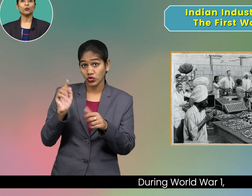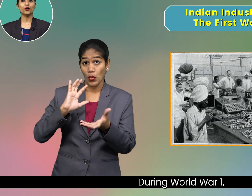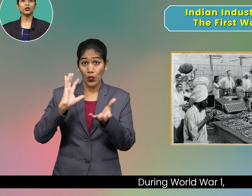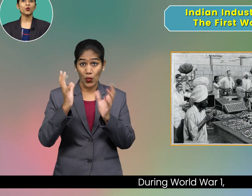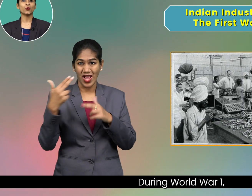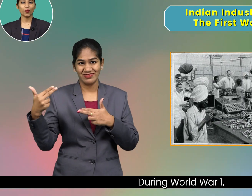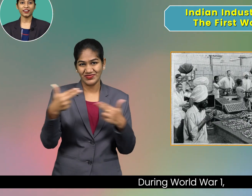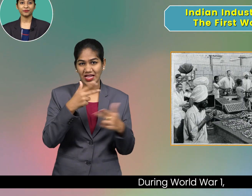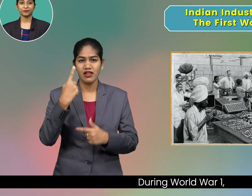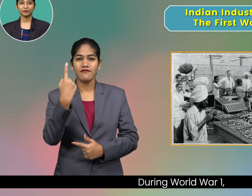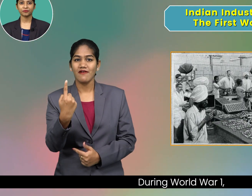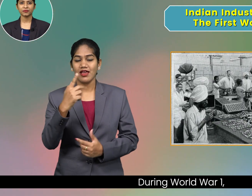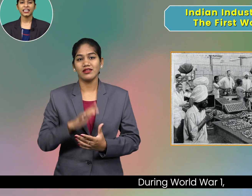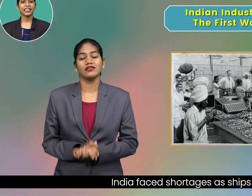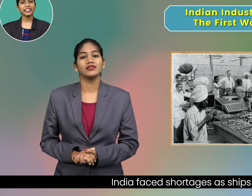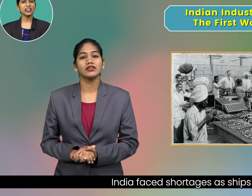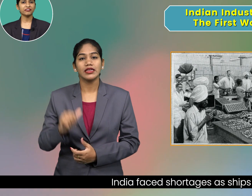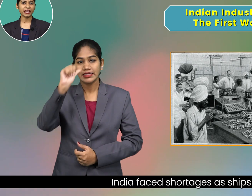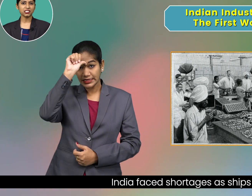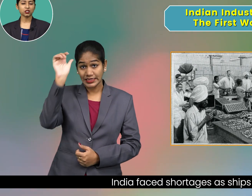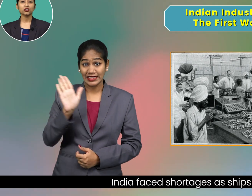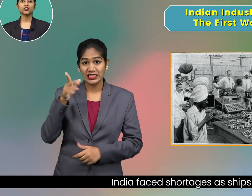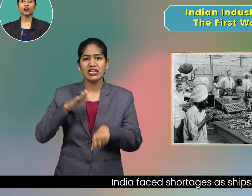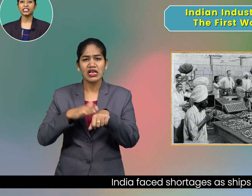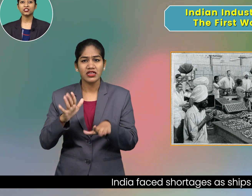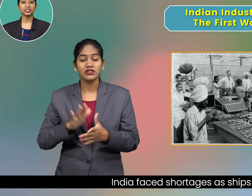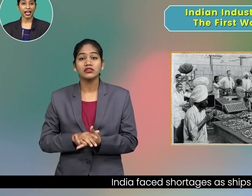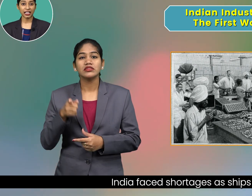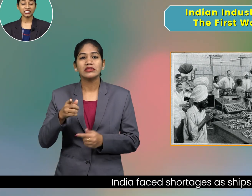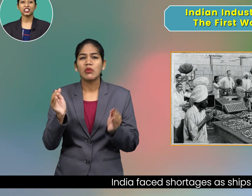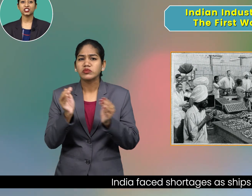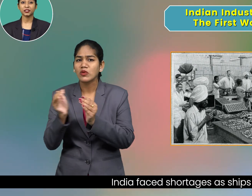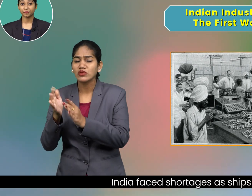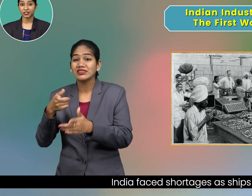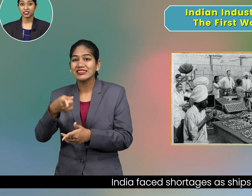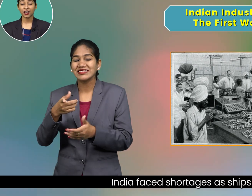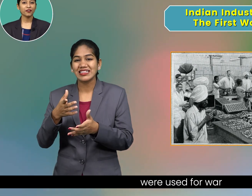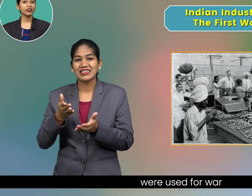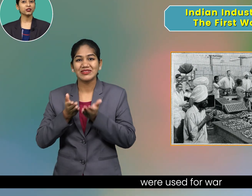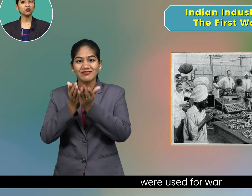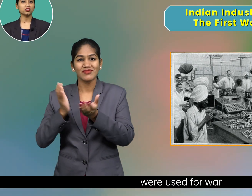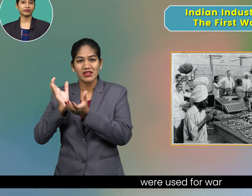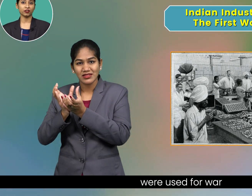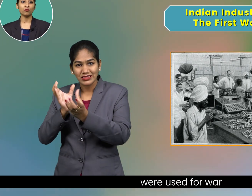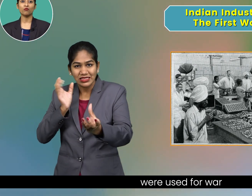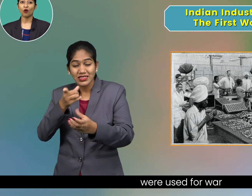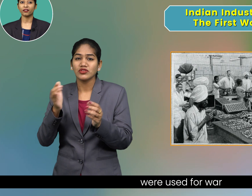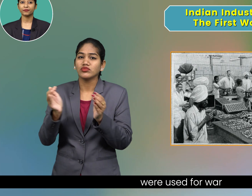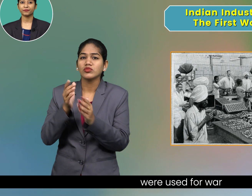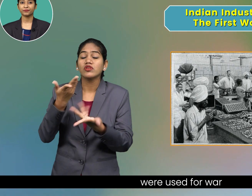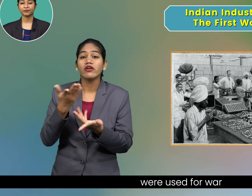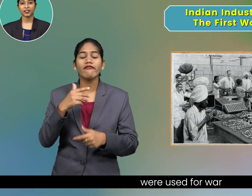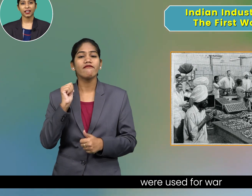During World War I, India faced shortages as ships were used for